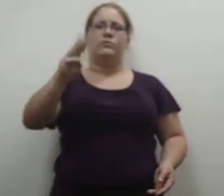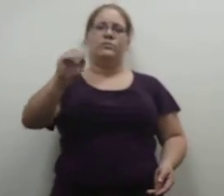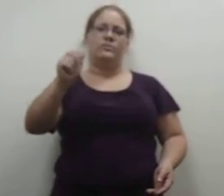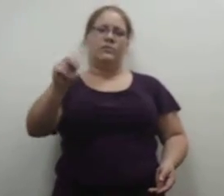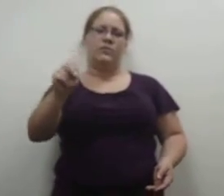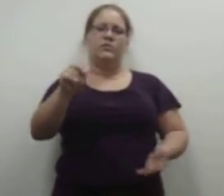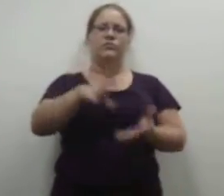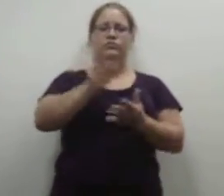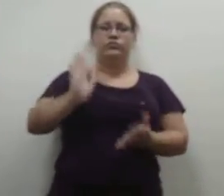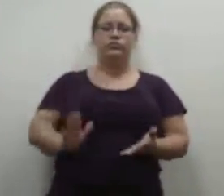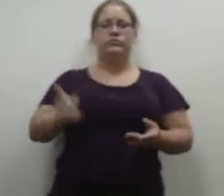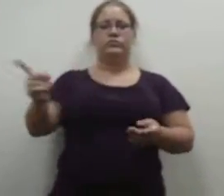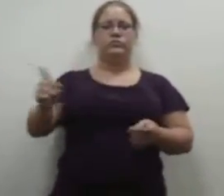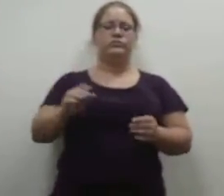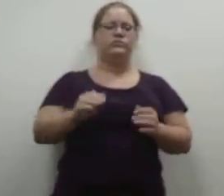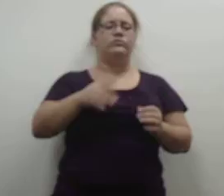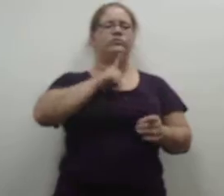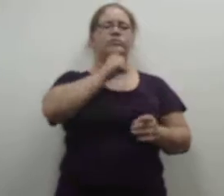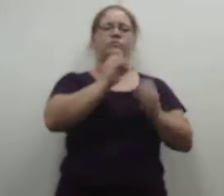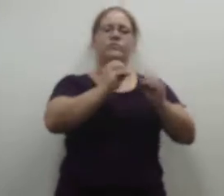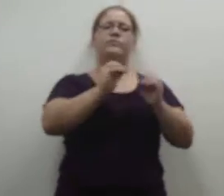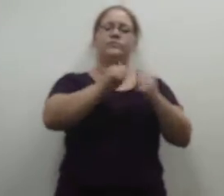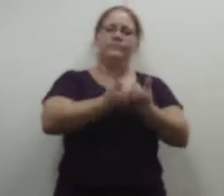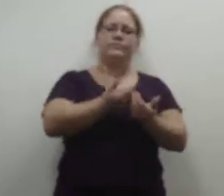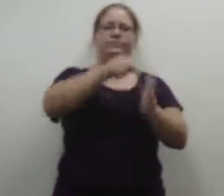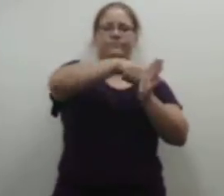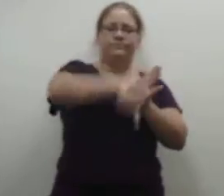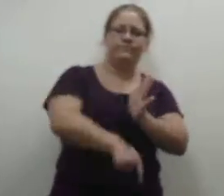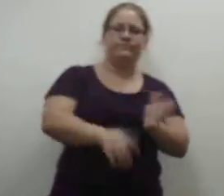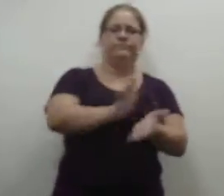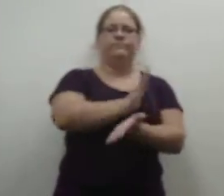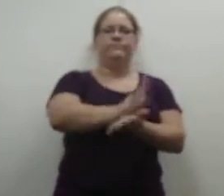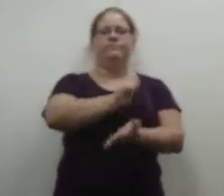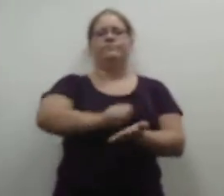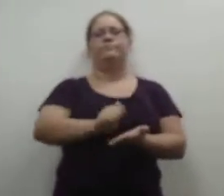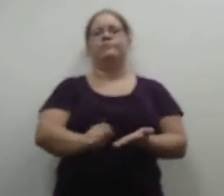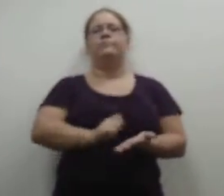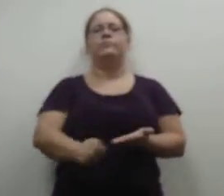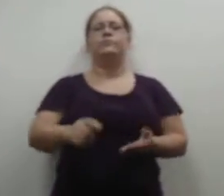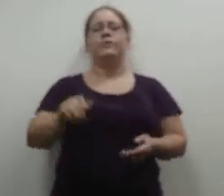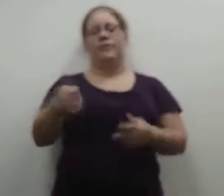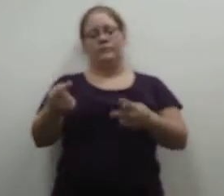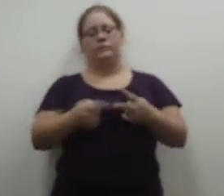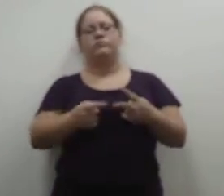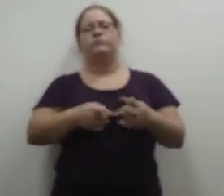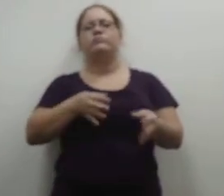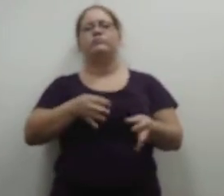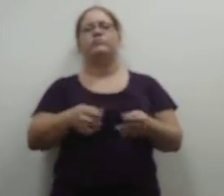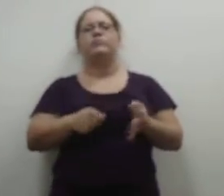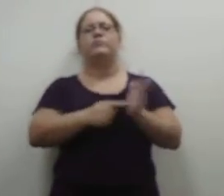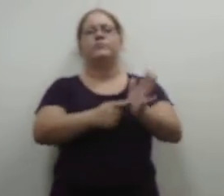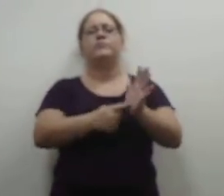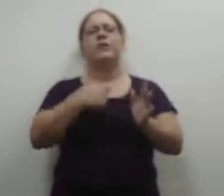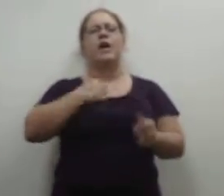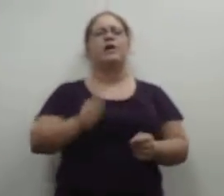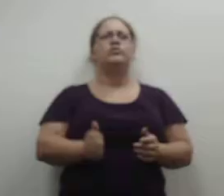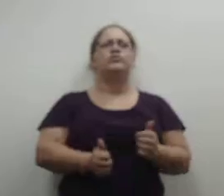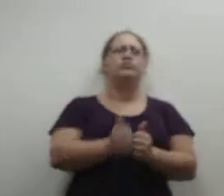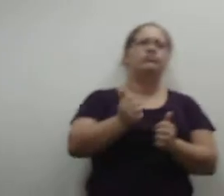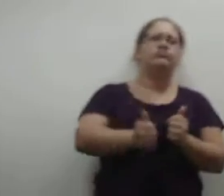And I have one more example that I use with a more advanced class. These tend to be sophomore